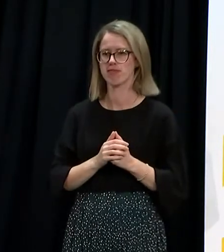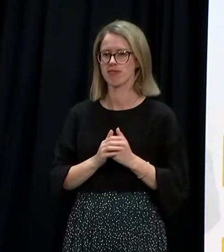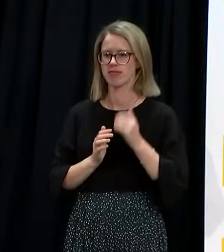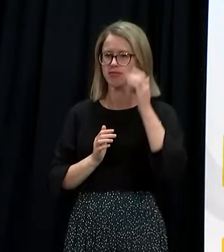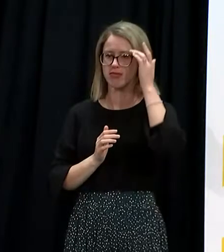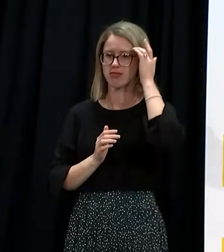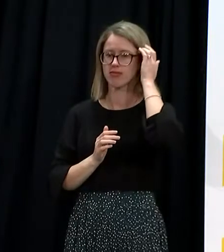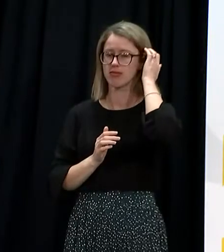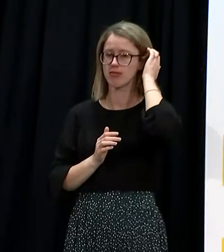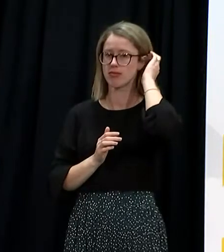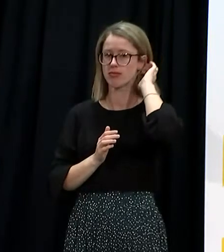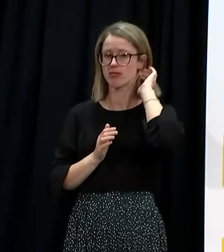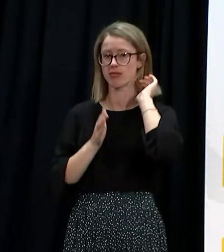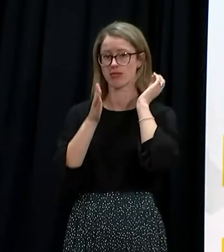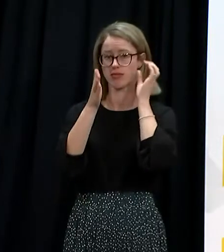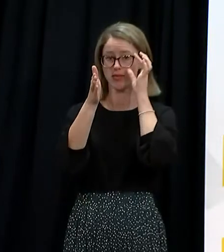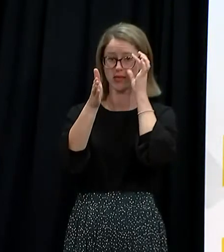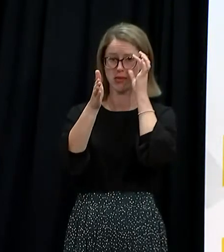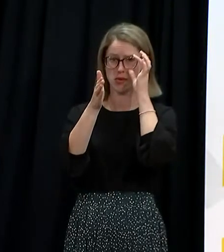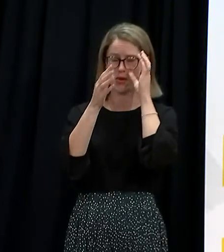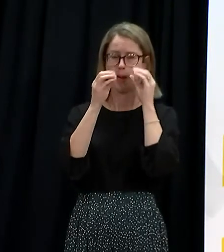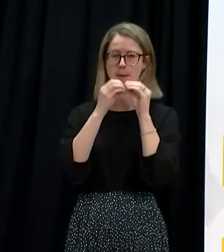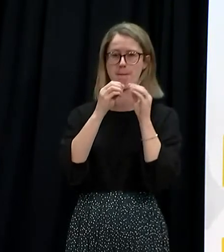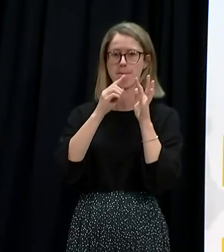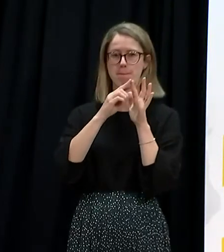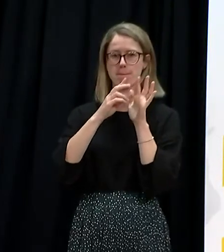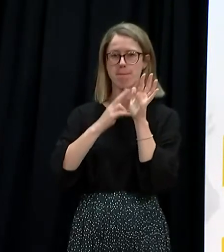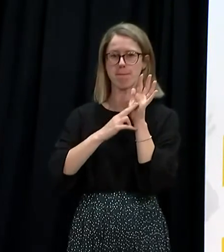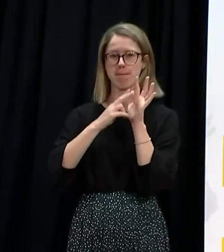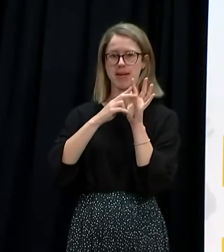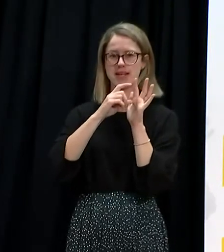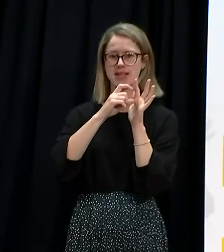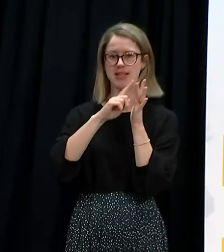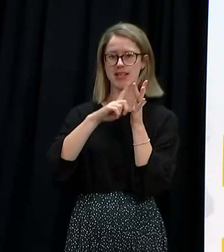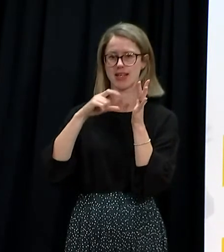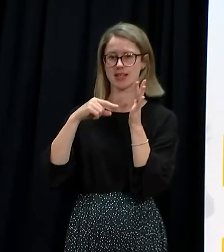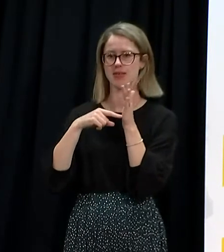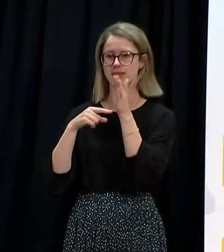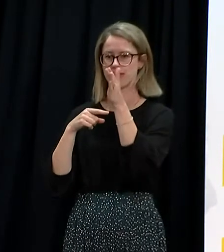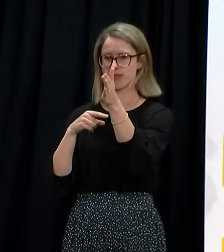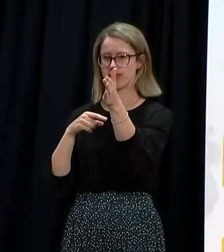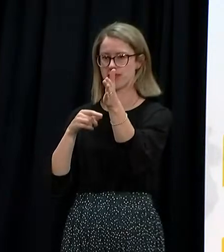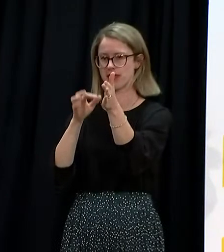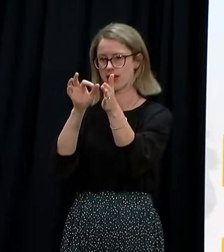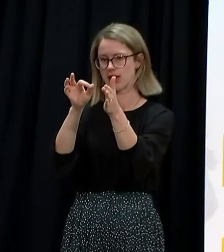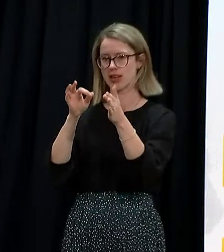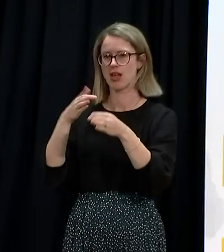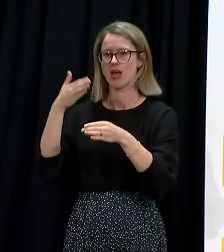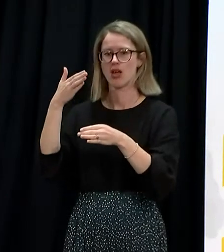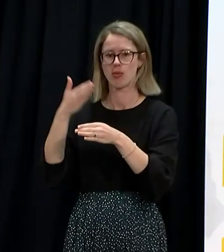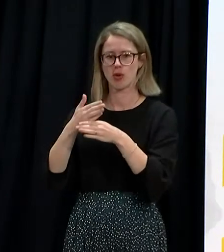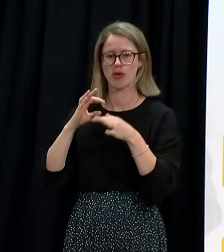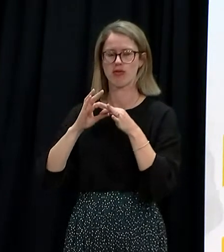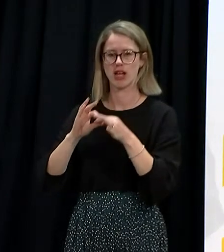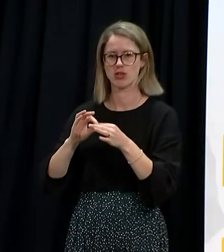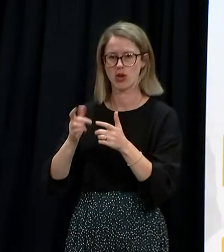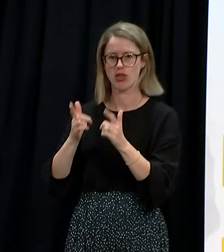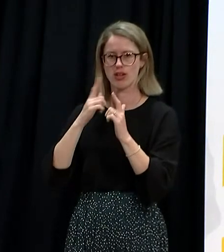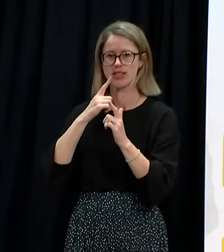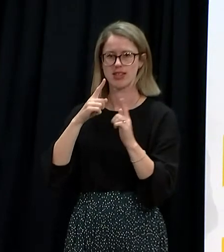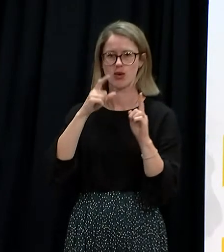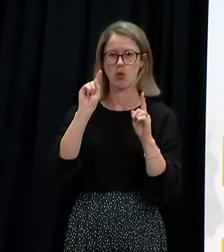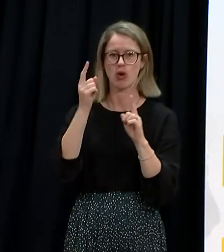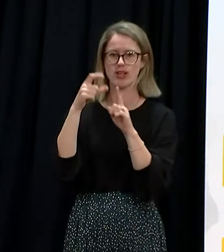Yes, sorry, I'll come to Benedict and then just scan back around again. The Employment Relations Authority has ordered the Auckland DHB into mediation with the New